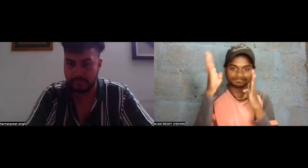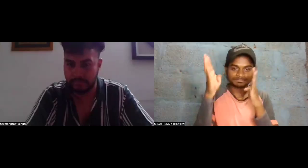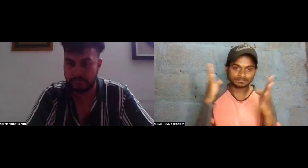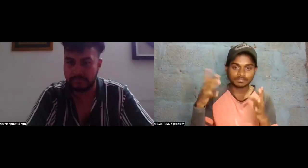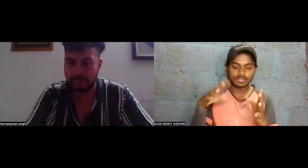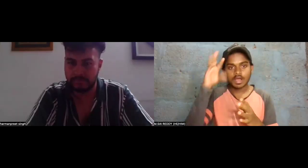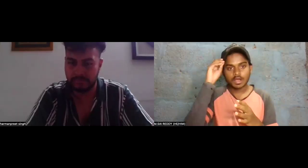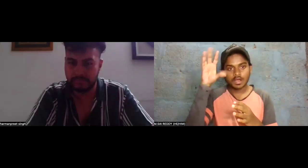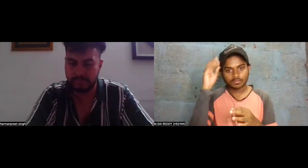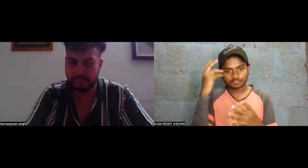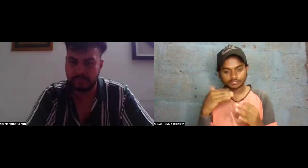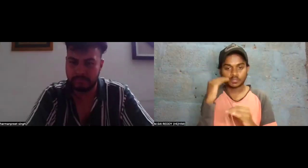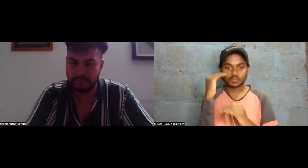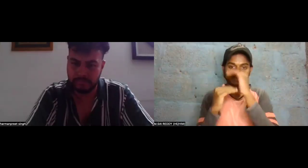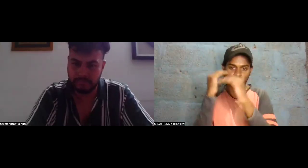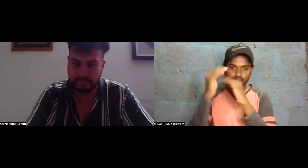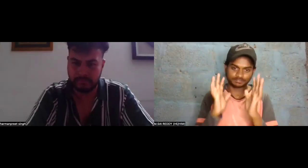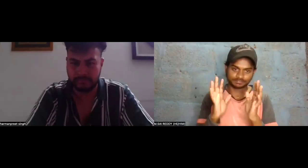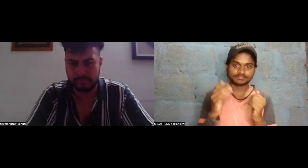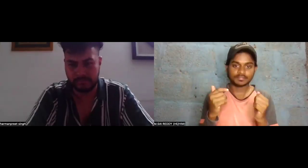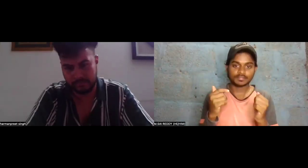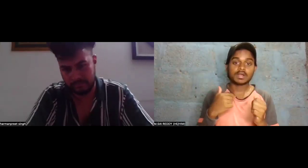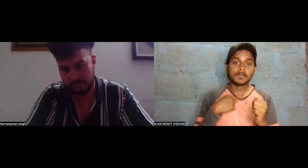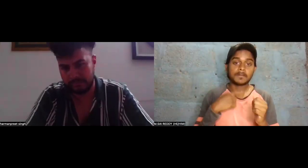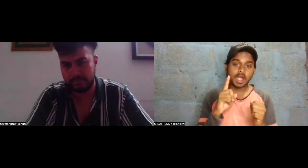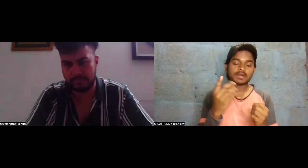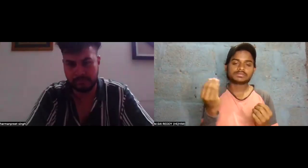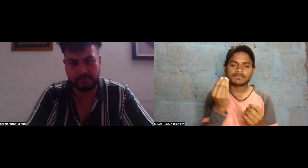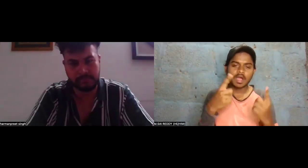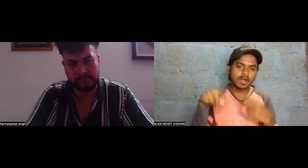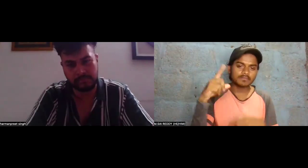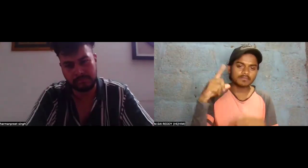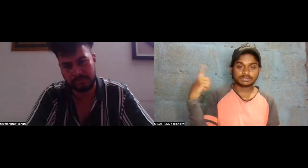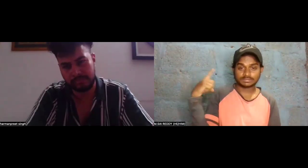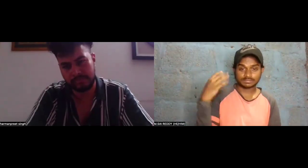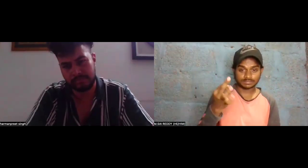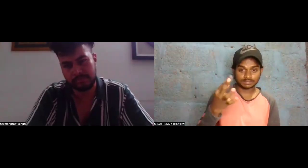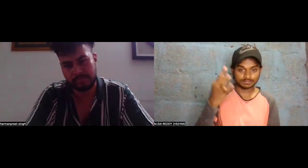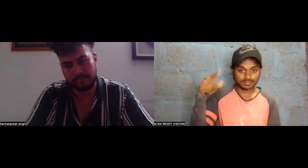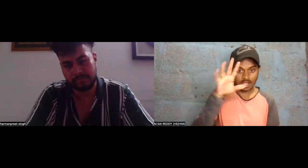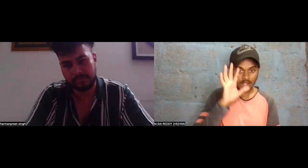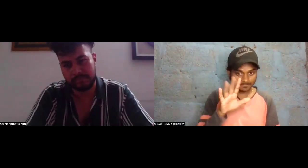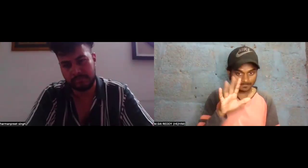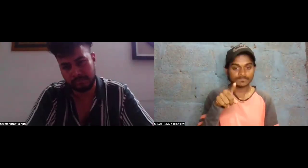wherever people are who identify as LGBTQI, we need to